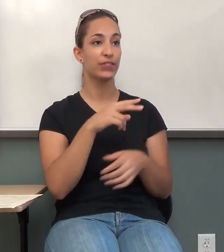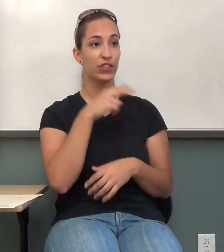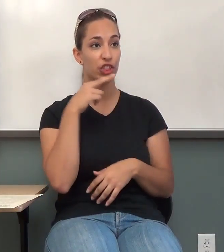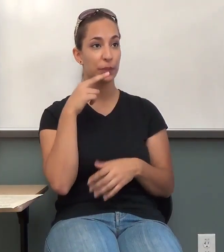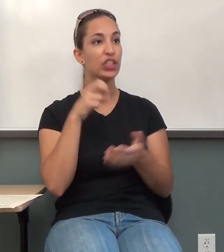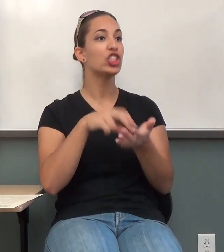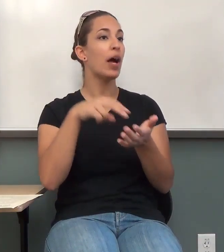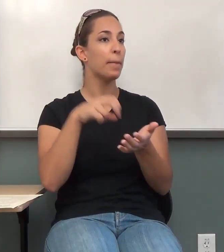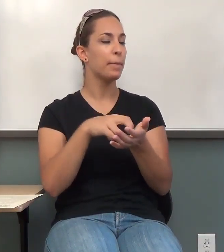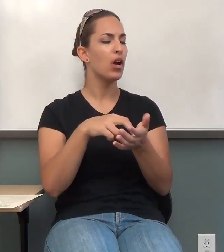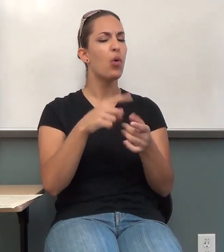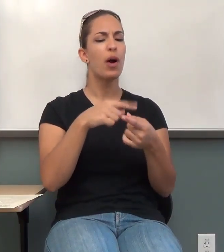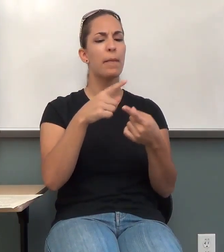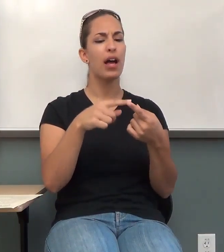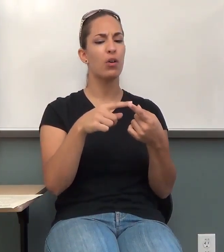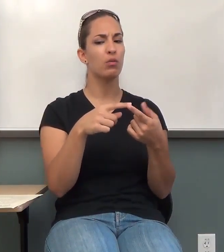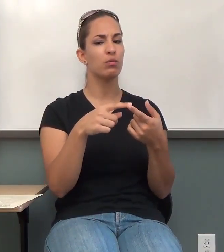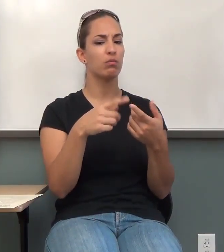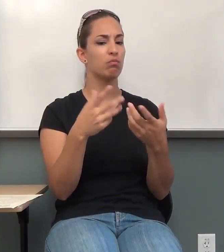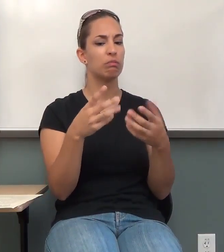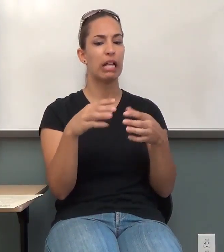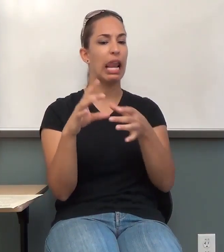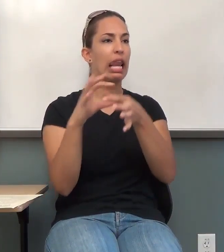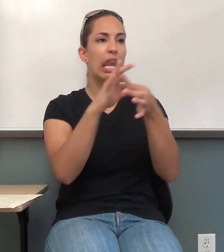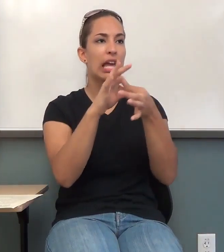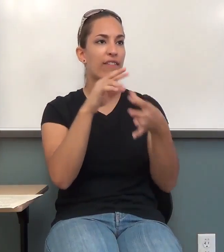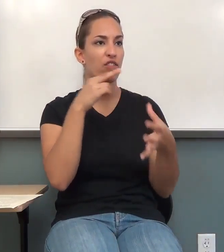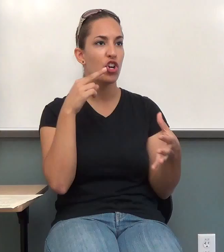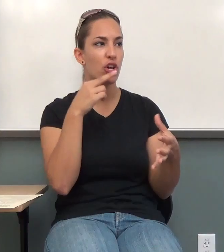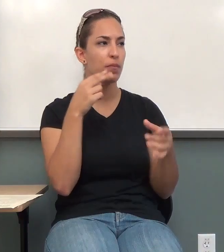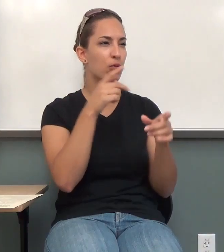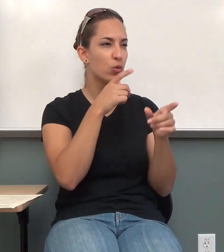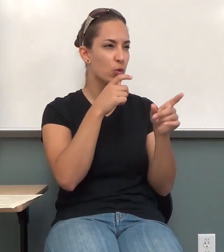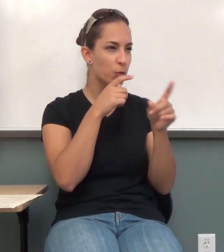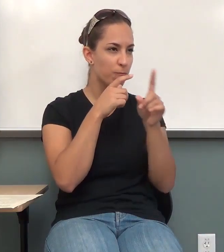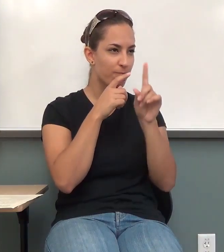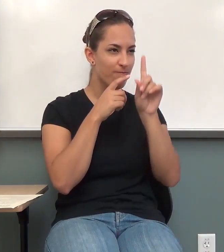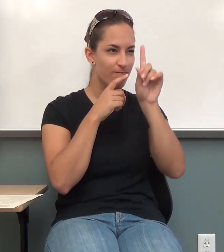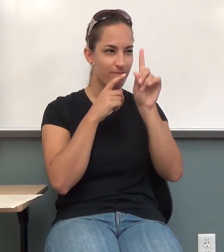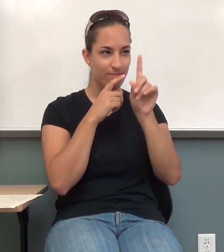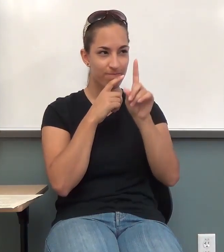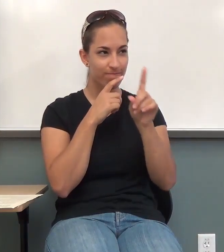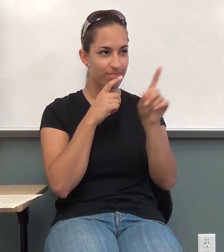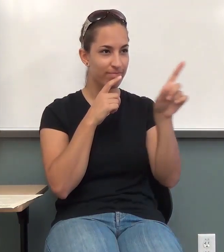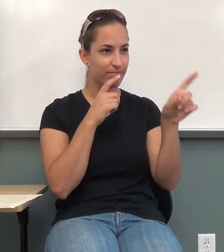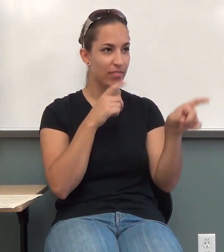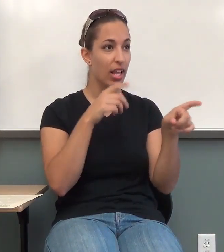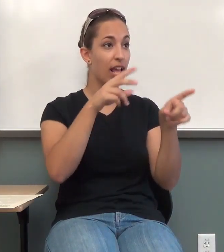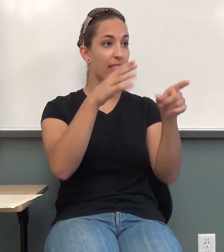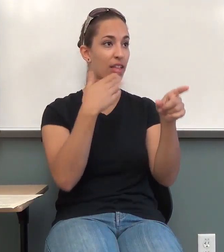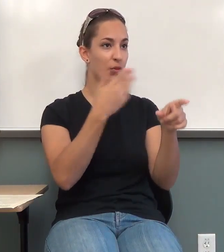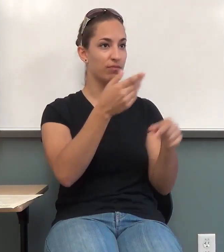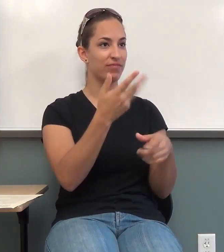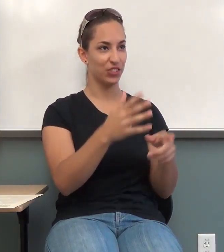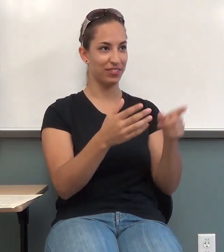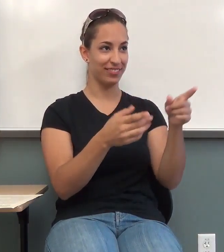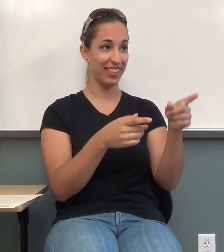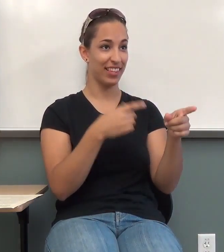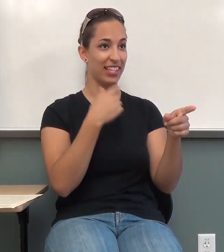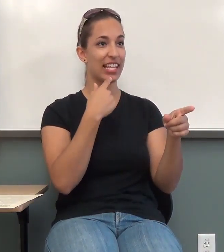about a linking verb? Who should I call on? Linking verb, thank you, sir. Is. Is.